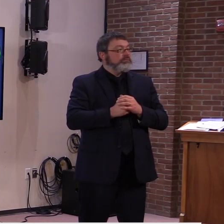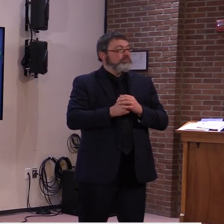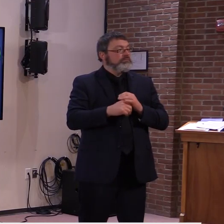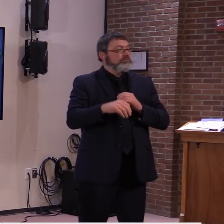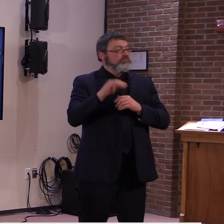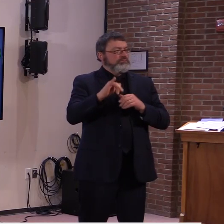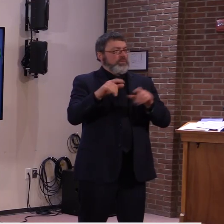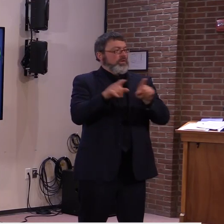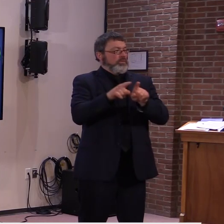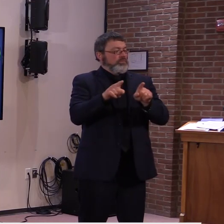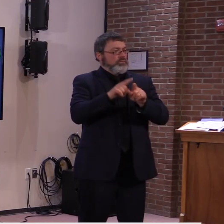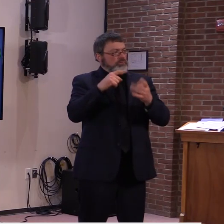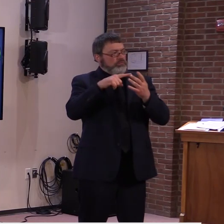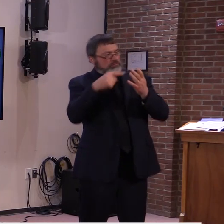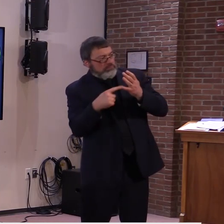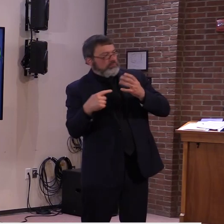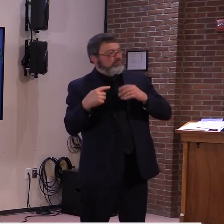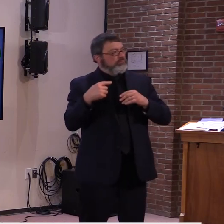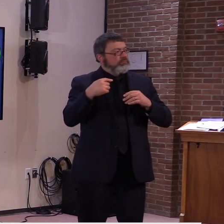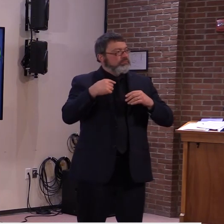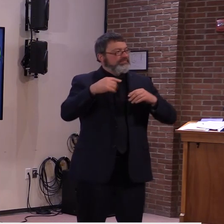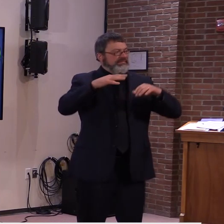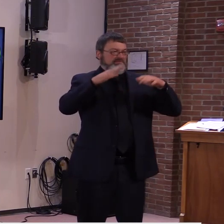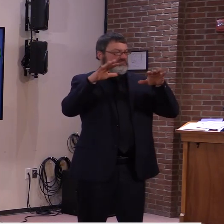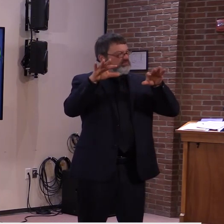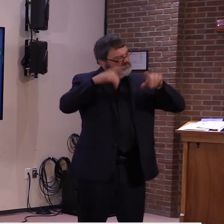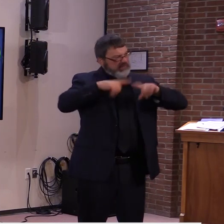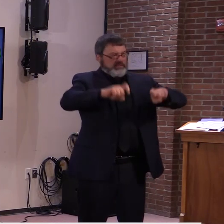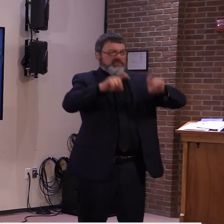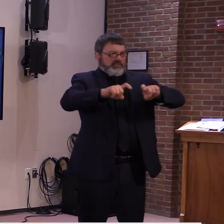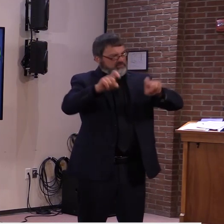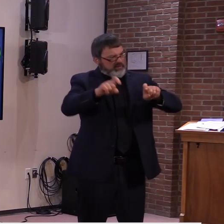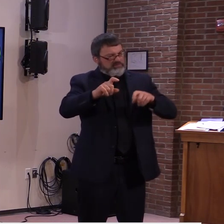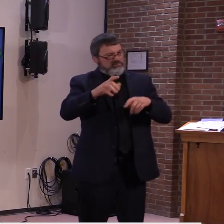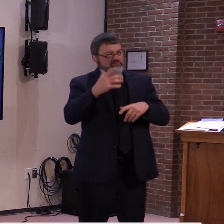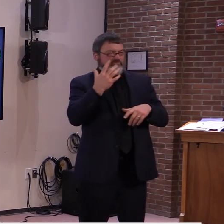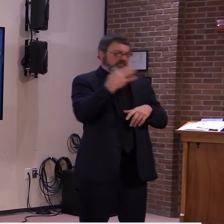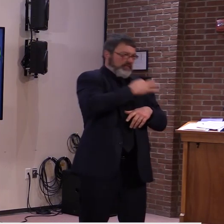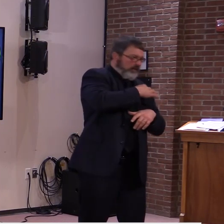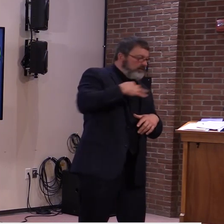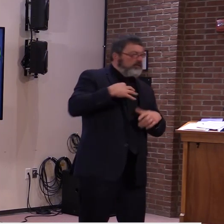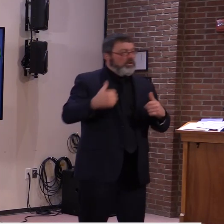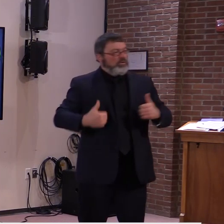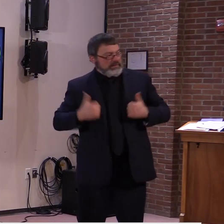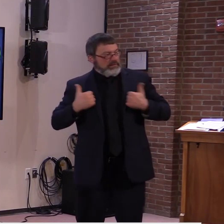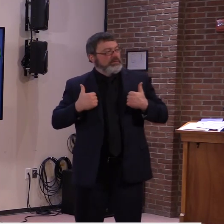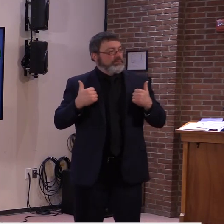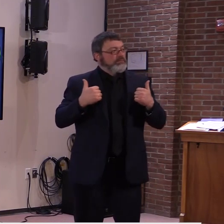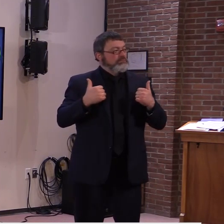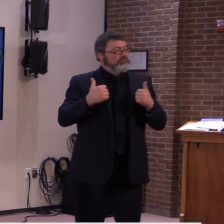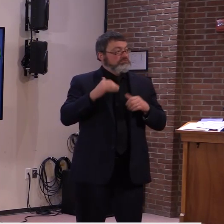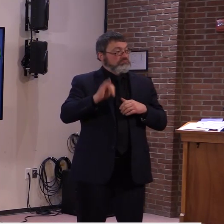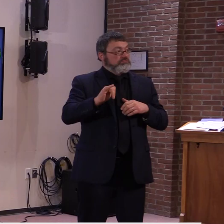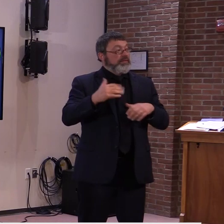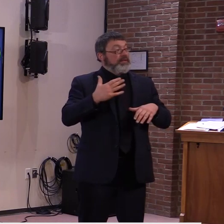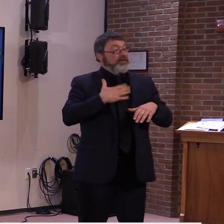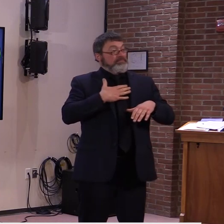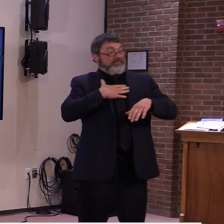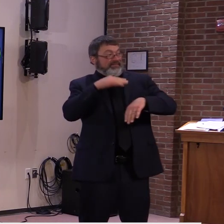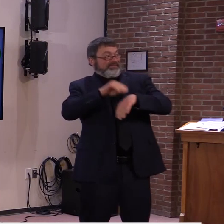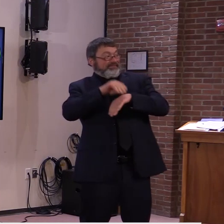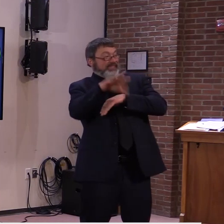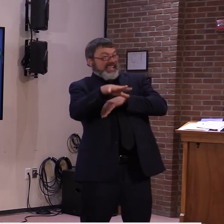PCR testing for all staff. In addition, we are recommending using antigen tests immediately upon identification